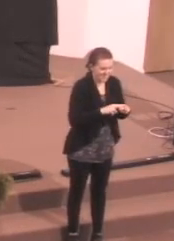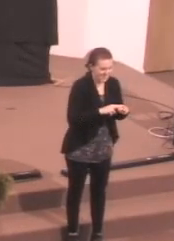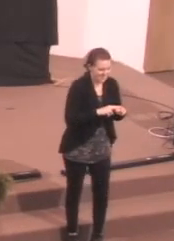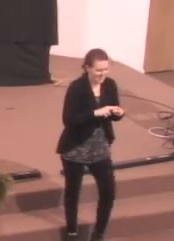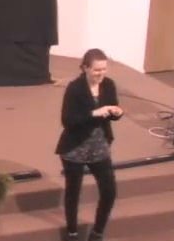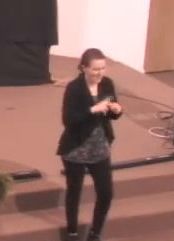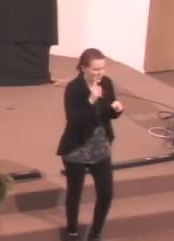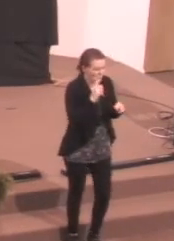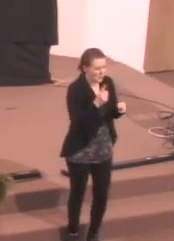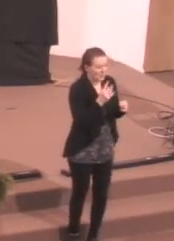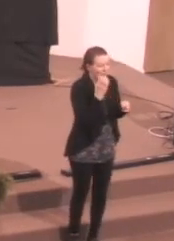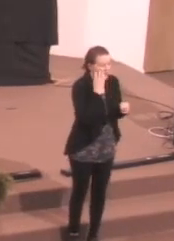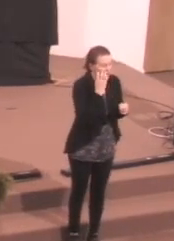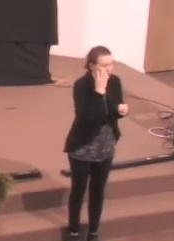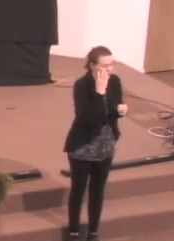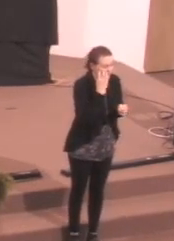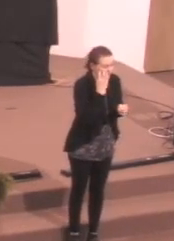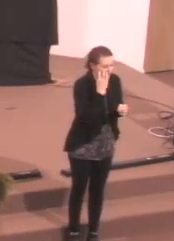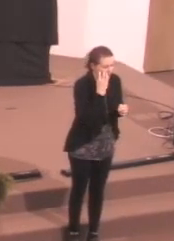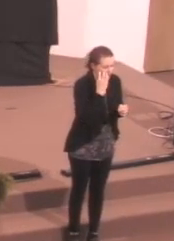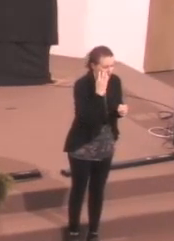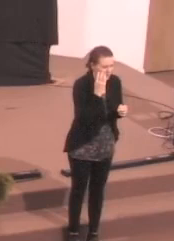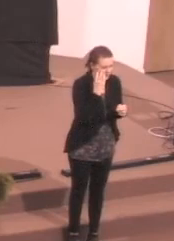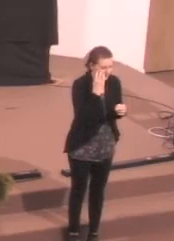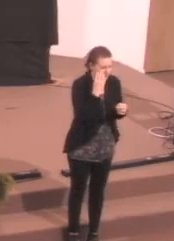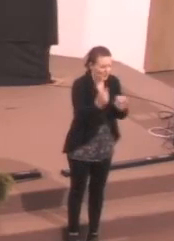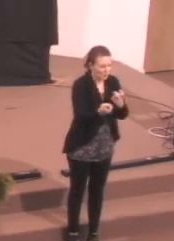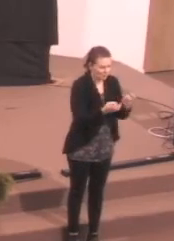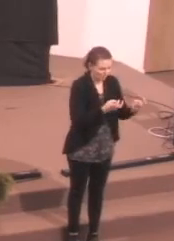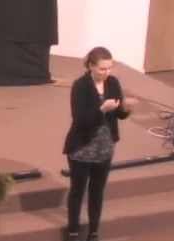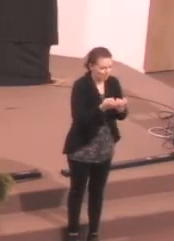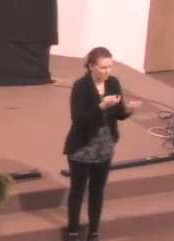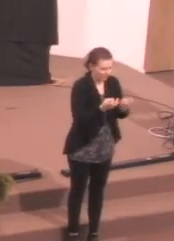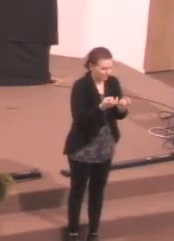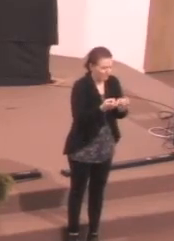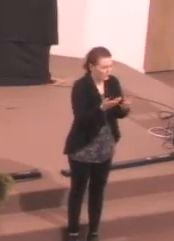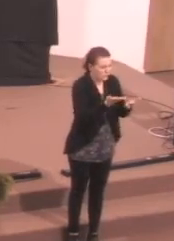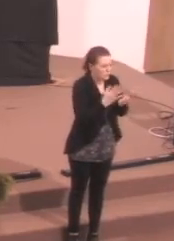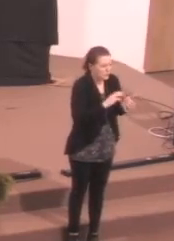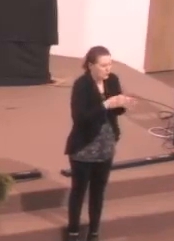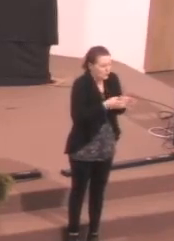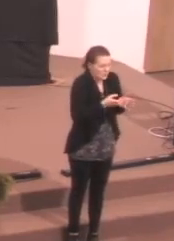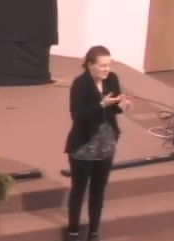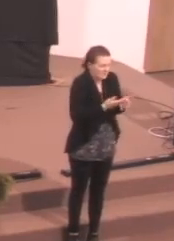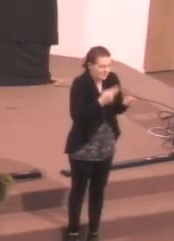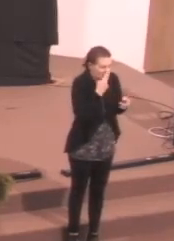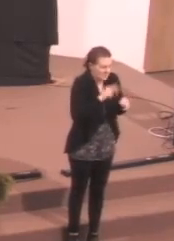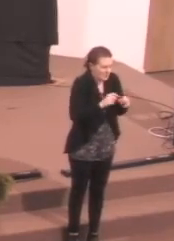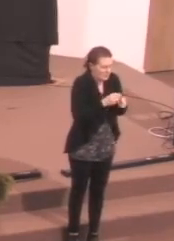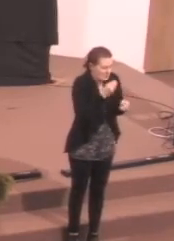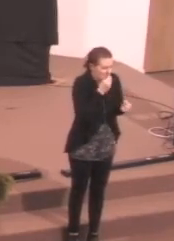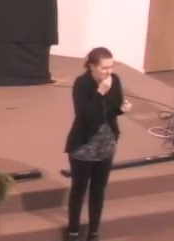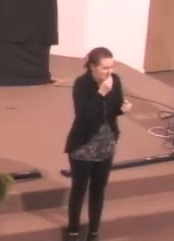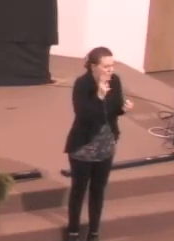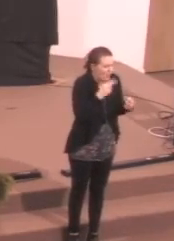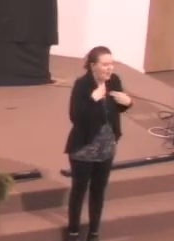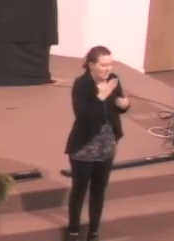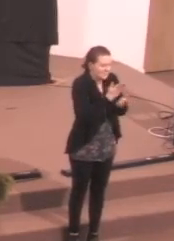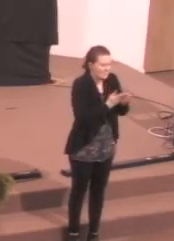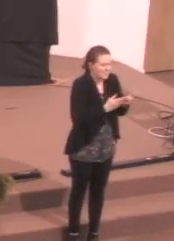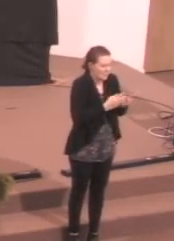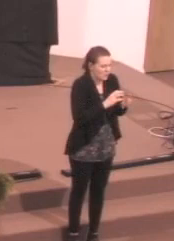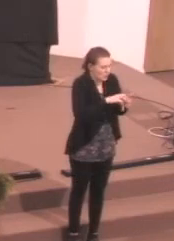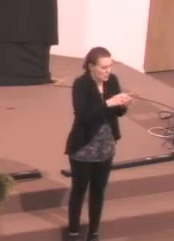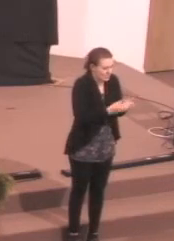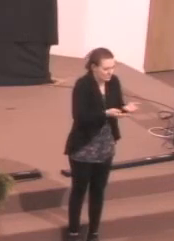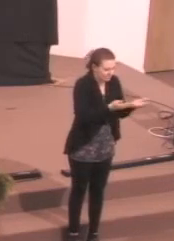we'll take surprises as well. Any parents or grandparents that want to come and bring cookies, that would be awesome too. We are going to supply cookies so that way we don't have to